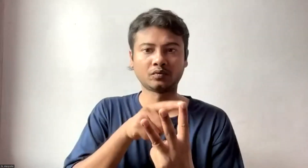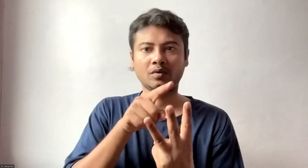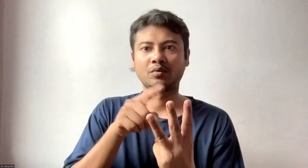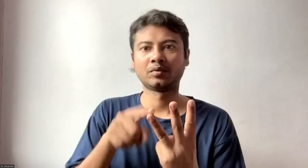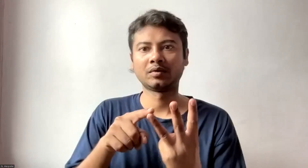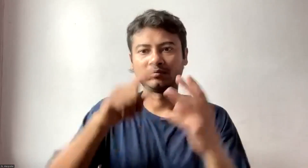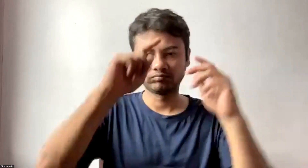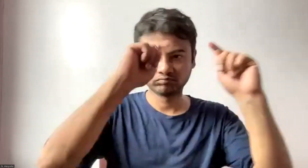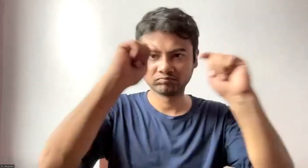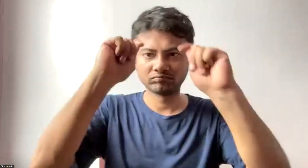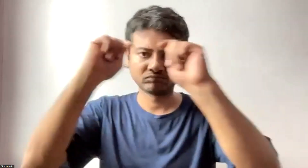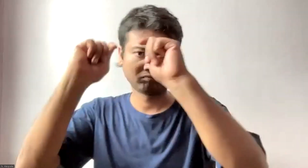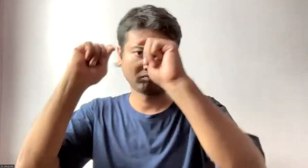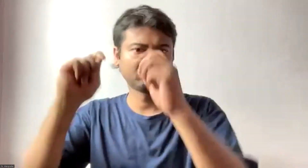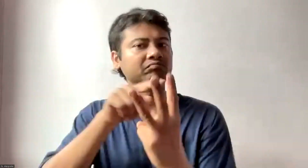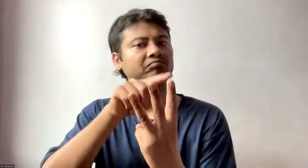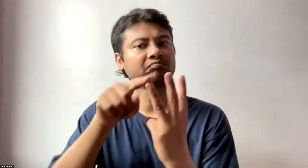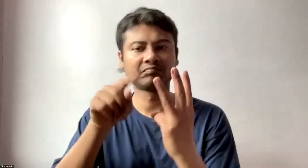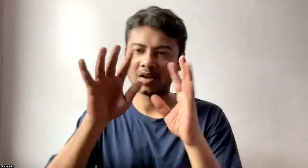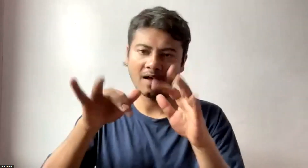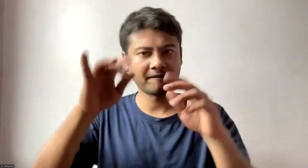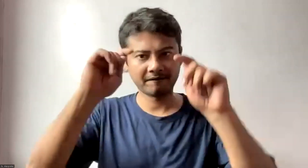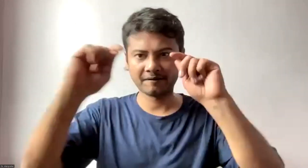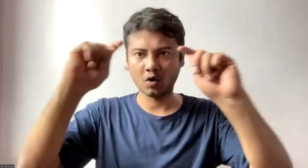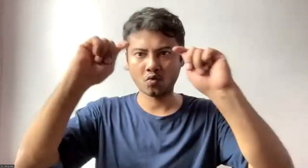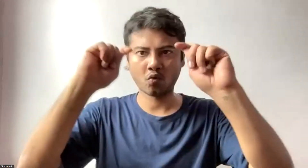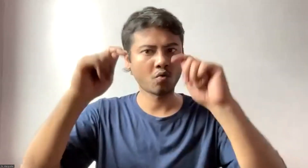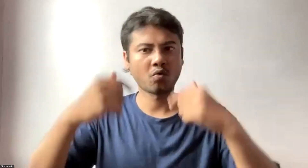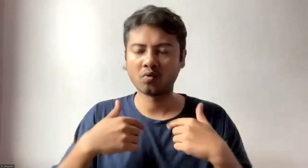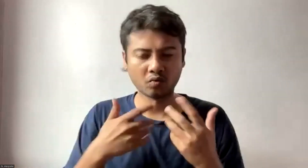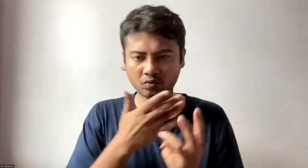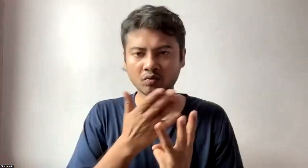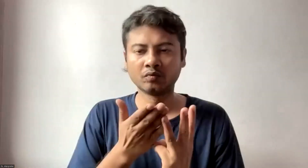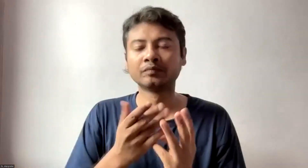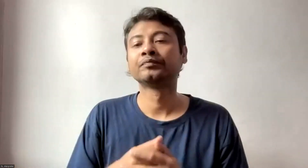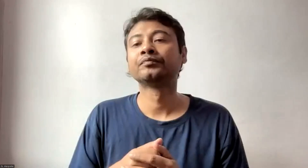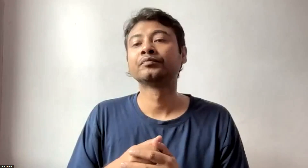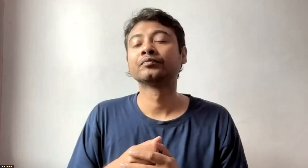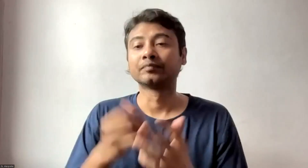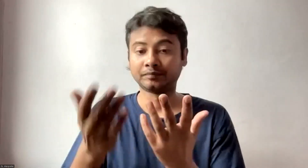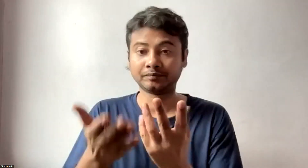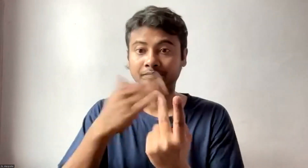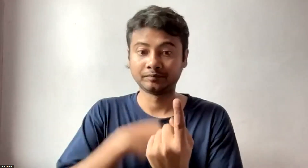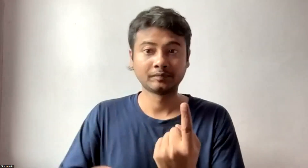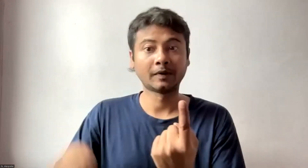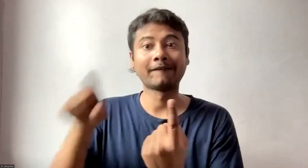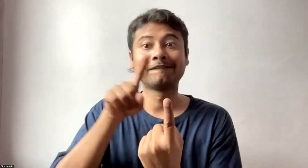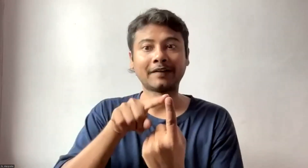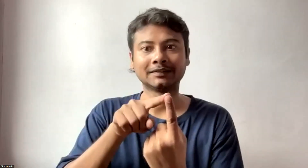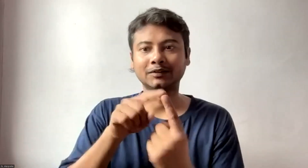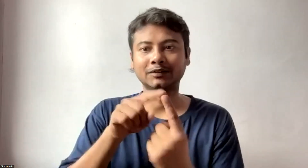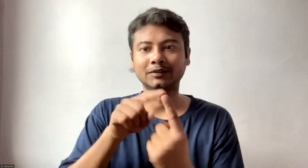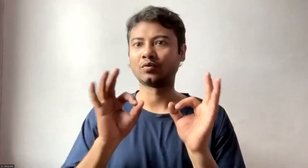of goodness. So we understood that there are certain people in the world who are very pure, who